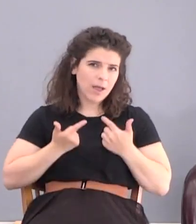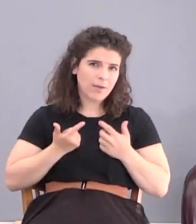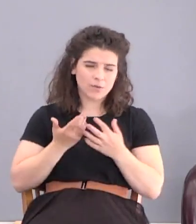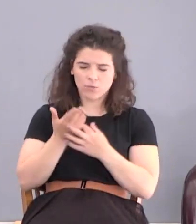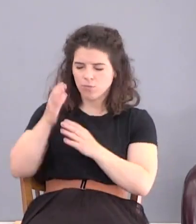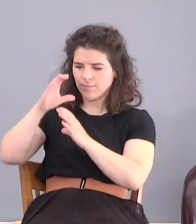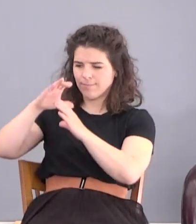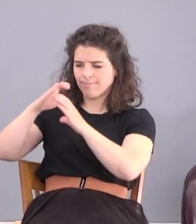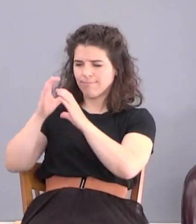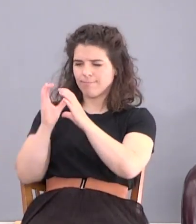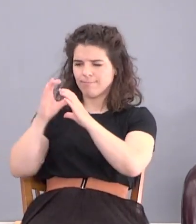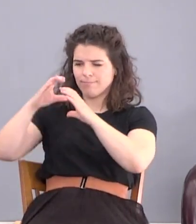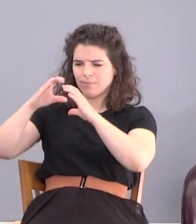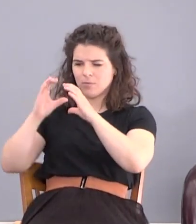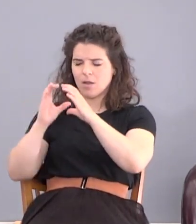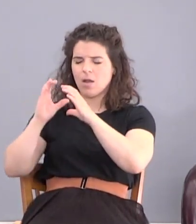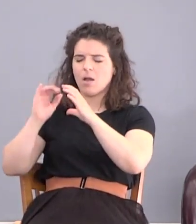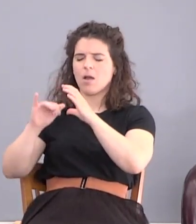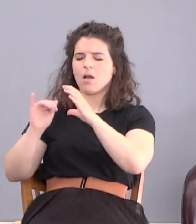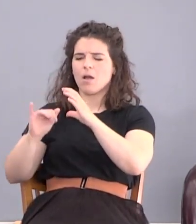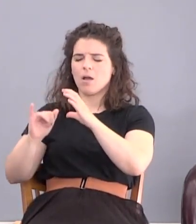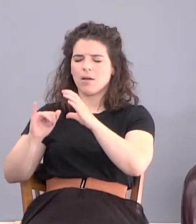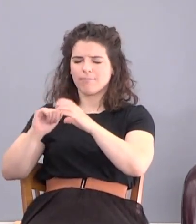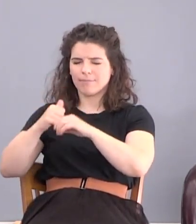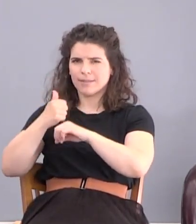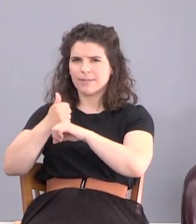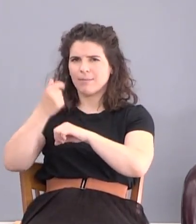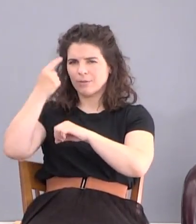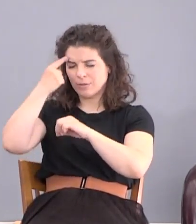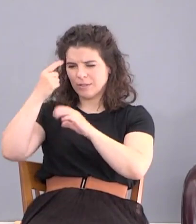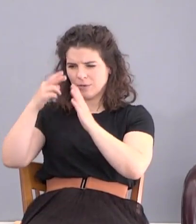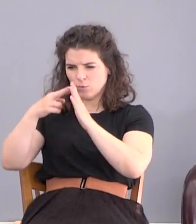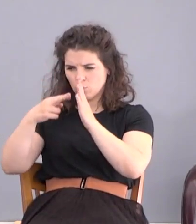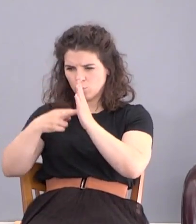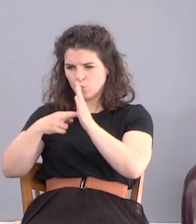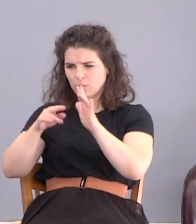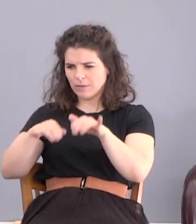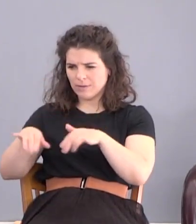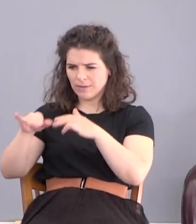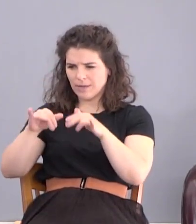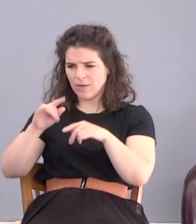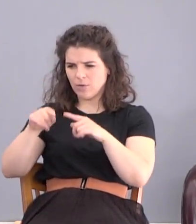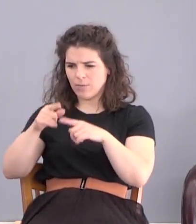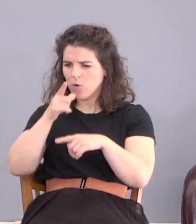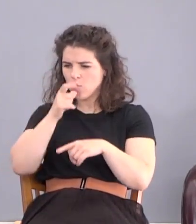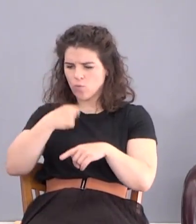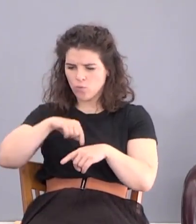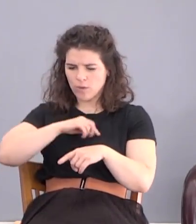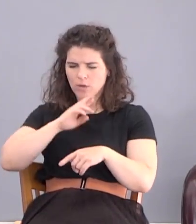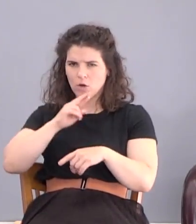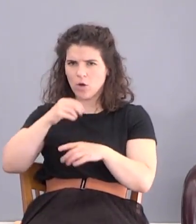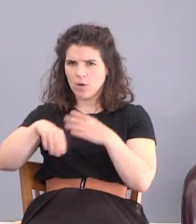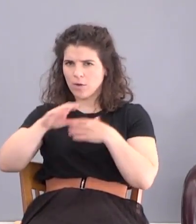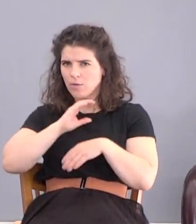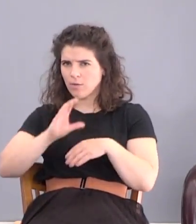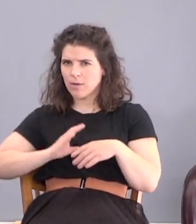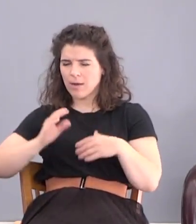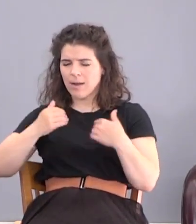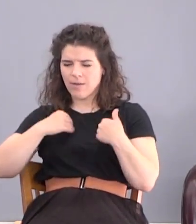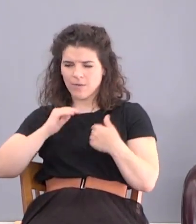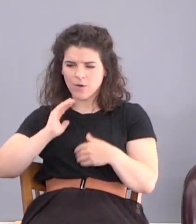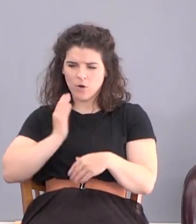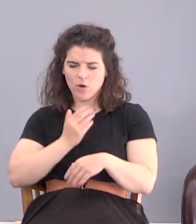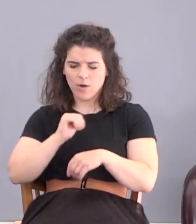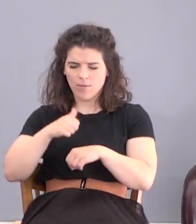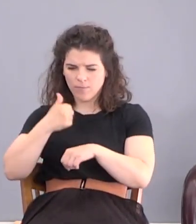through the mindset, through a set established thinking about who we are in Christ and having our affections set in the